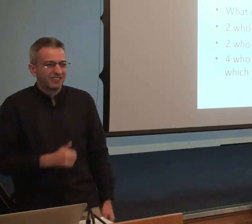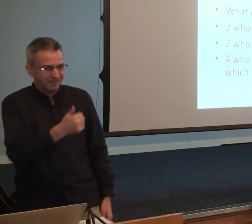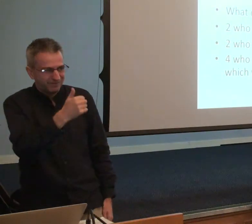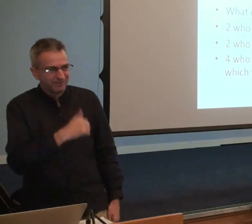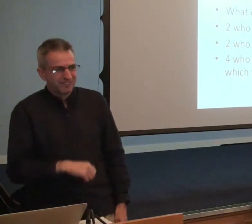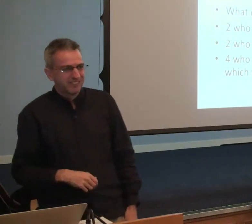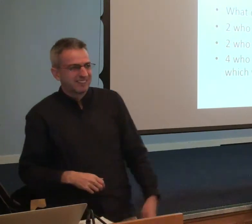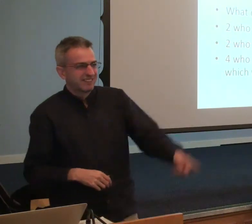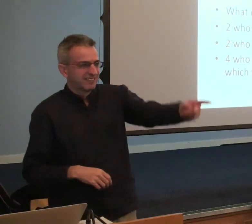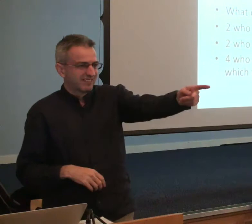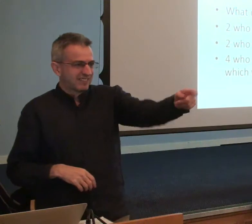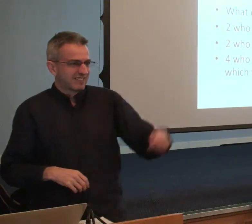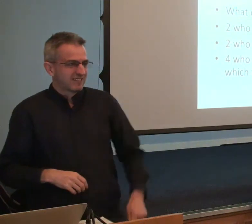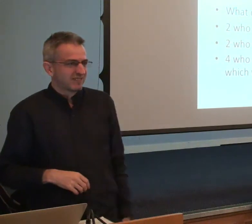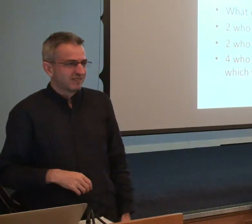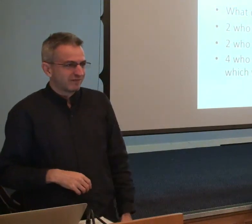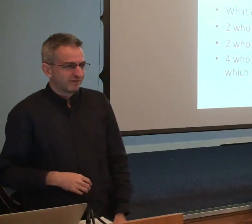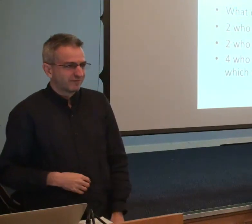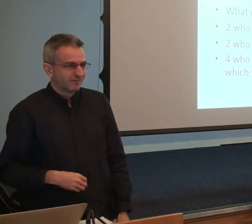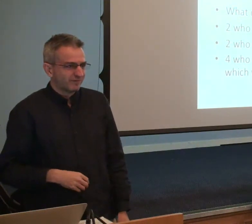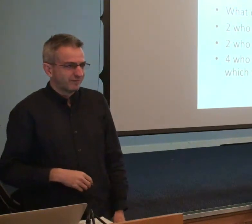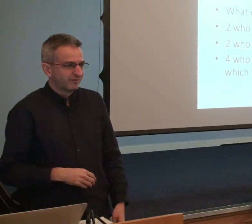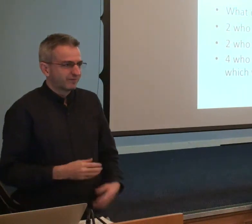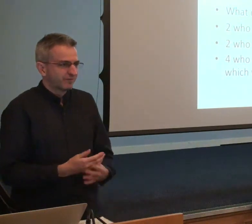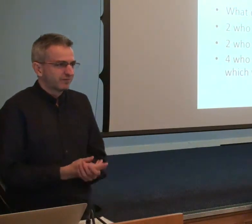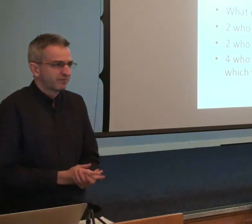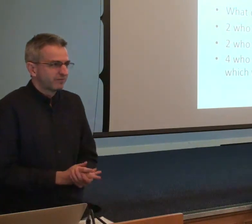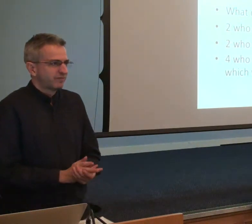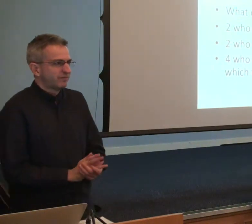the discussion groups. You'll maybe find more material there. Sorry, that's really all I can say at the moment.